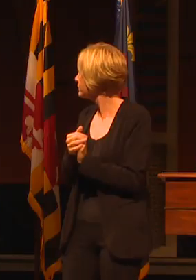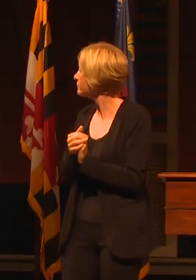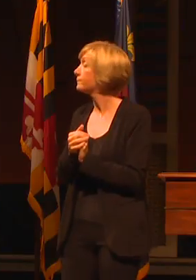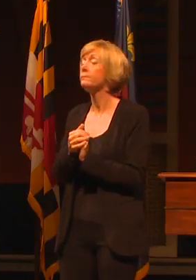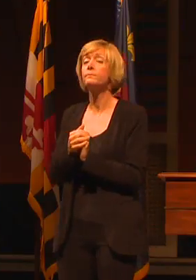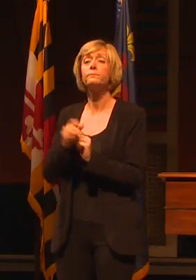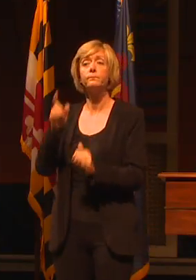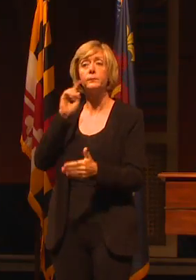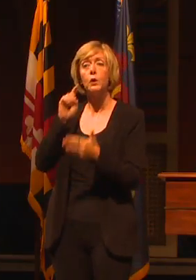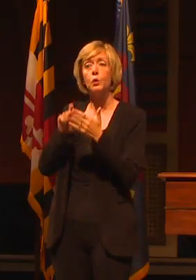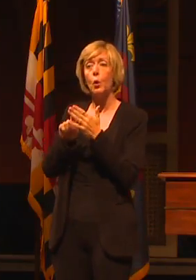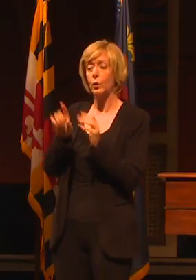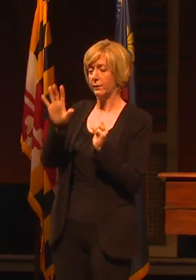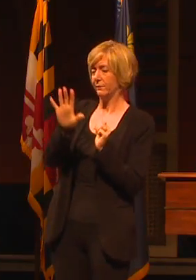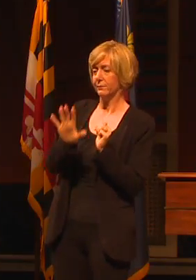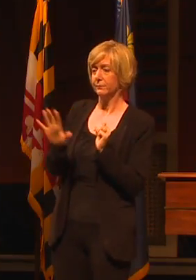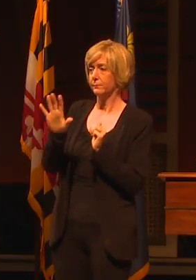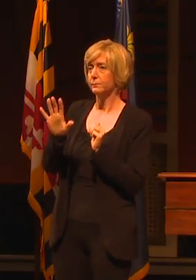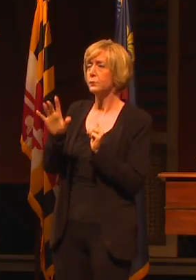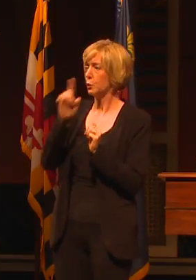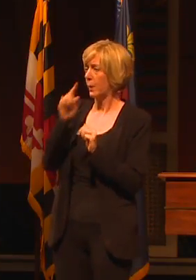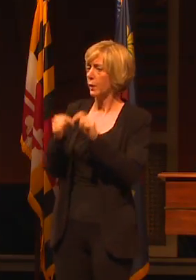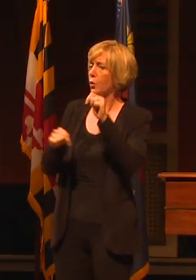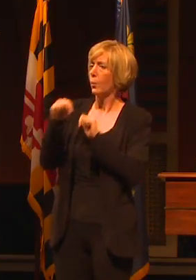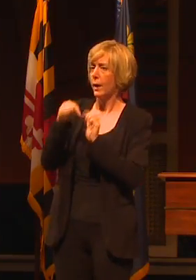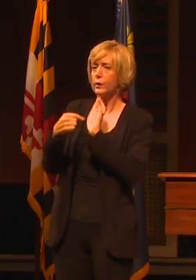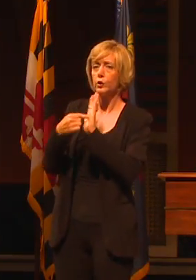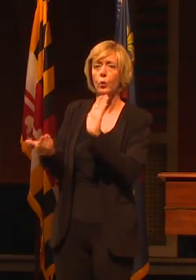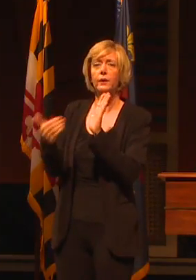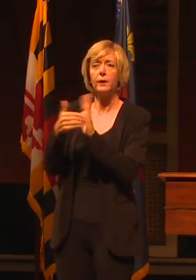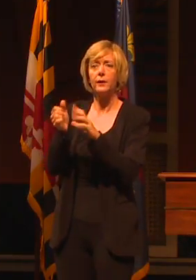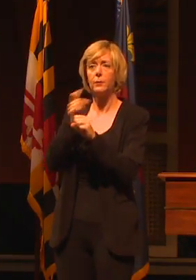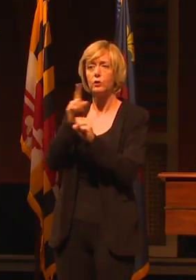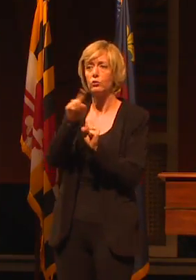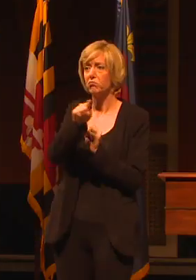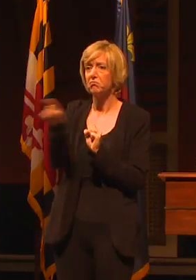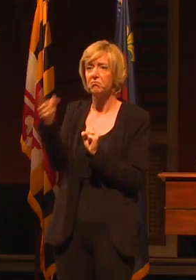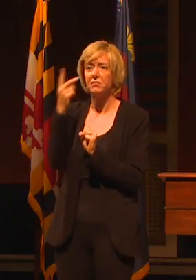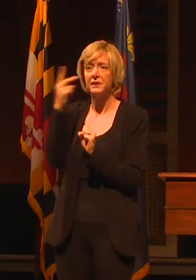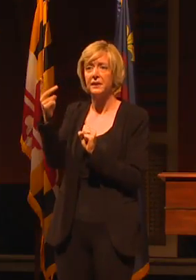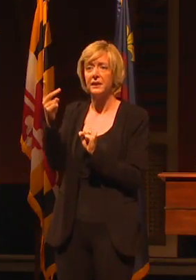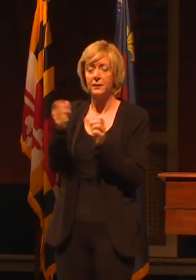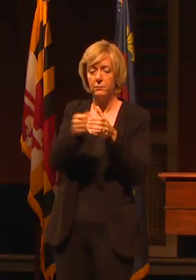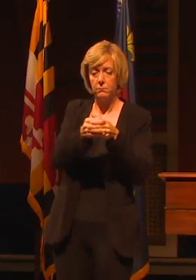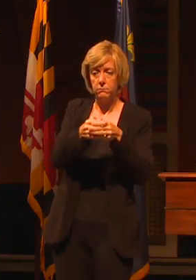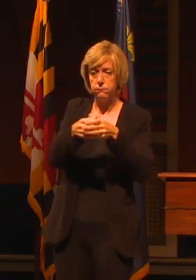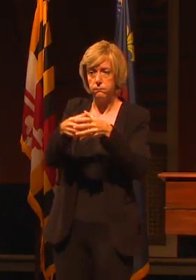you notice is that this congestion, why don't you run through that one more time so that everyone can actually see what that looks like. And so